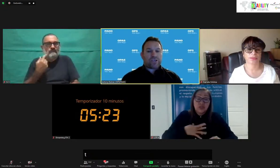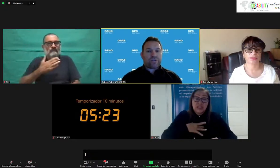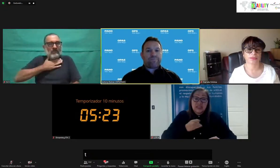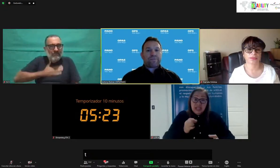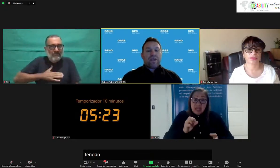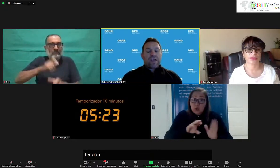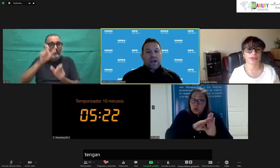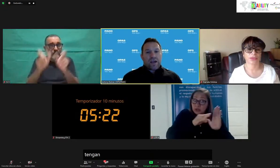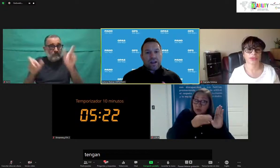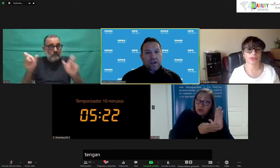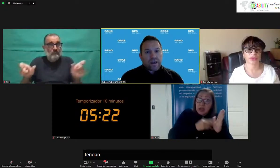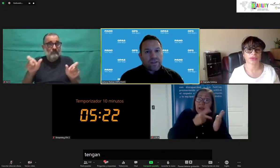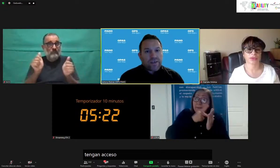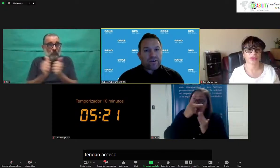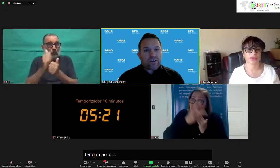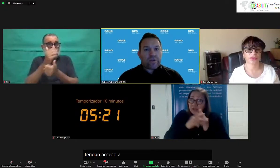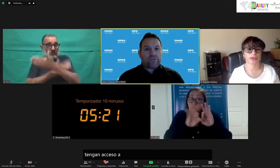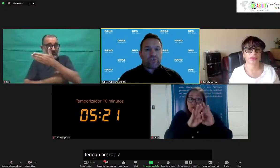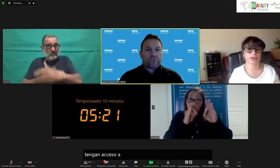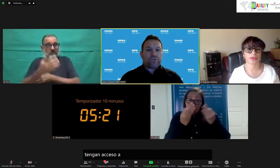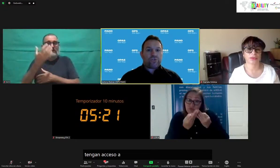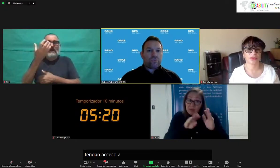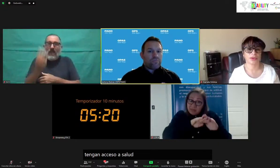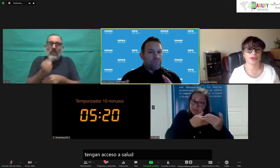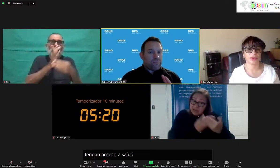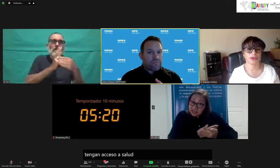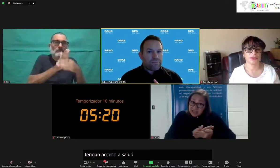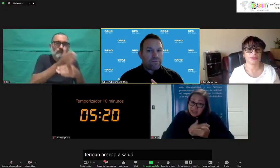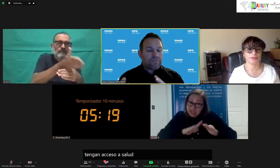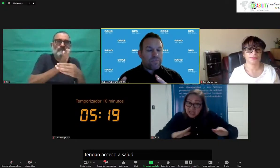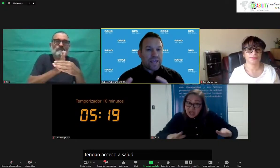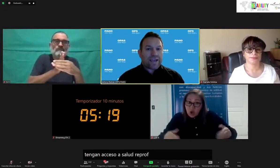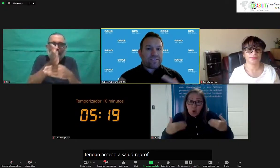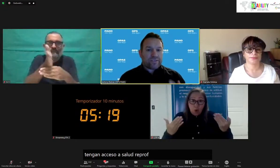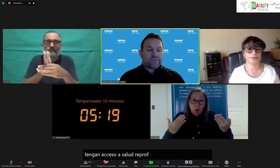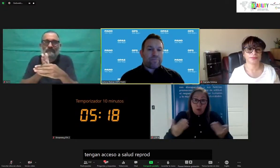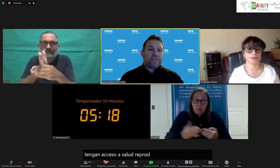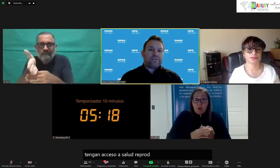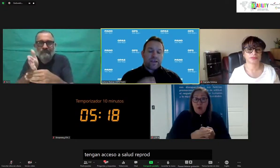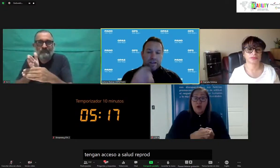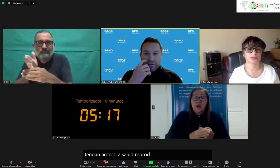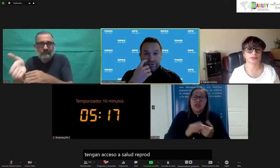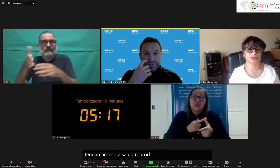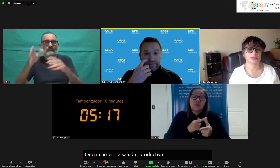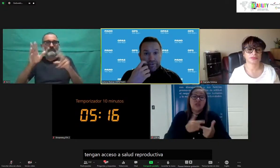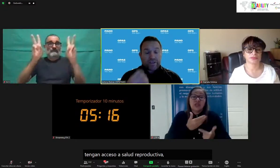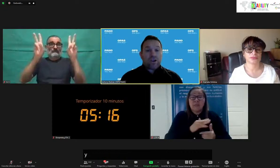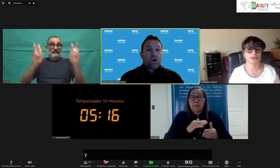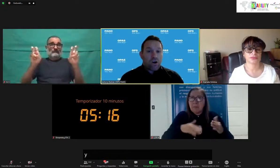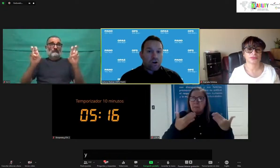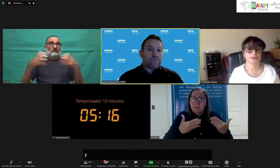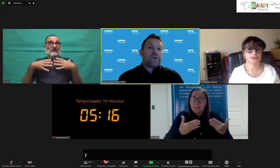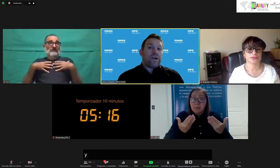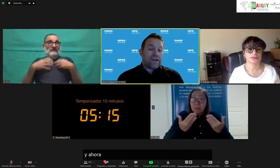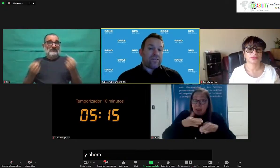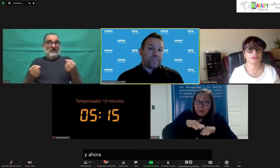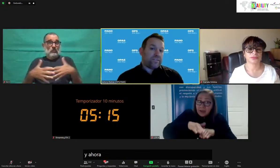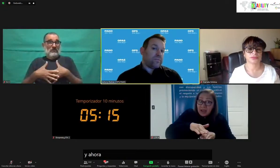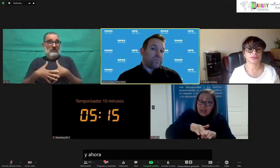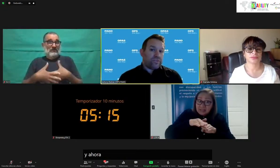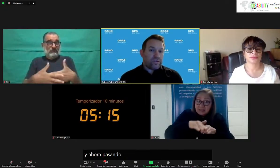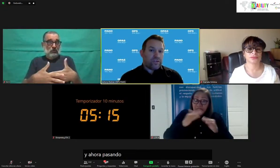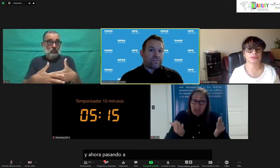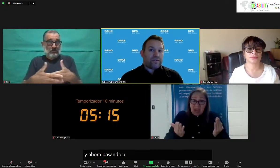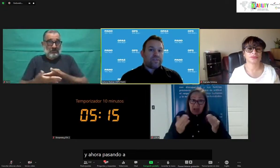population and and then going through to the accessibility and inclusivity of health